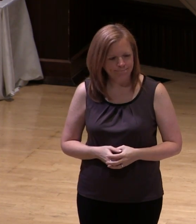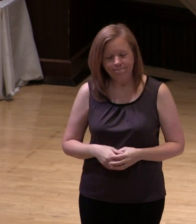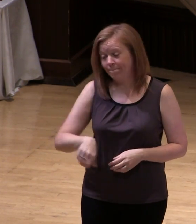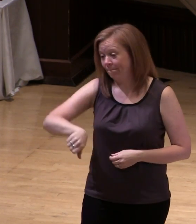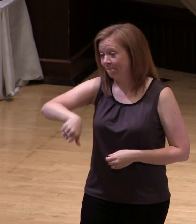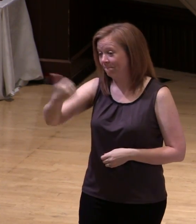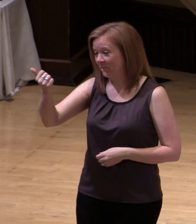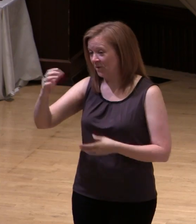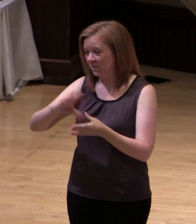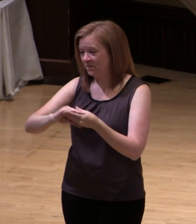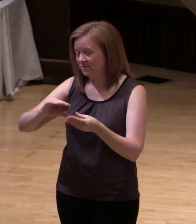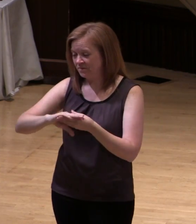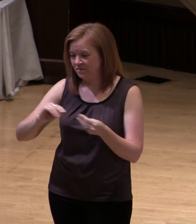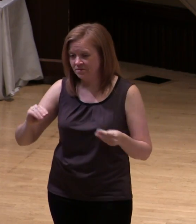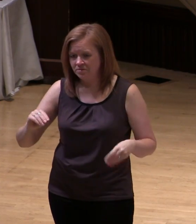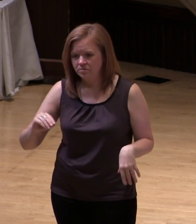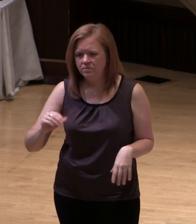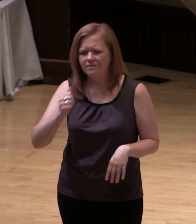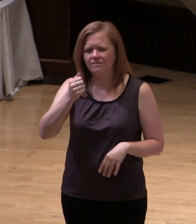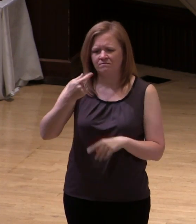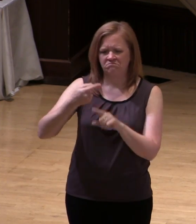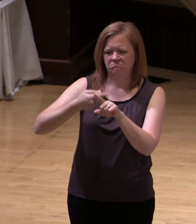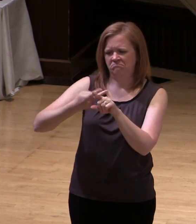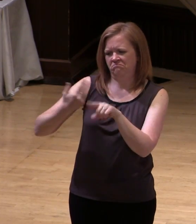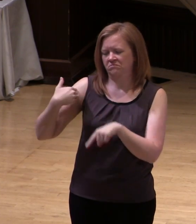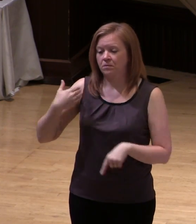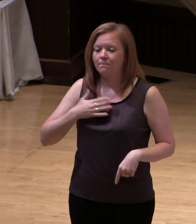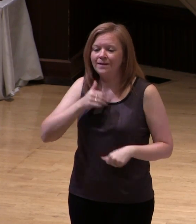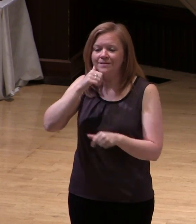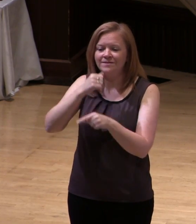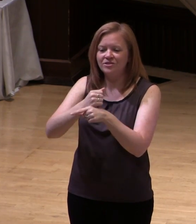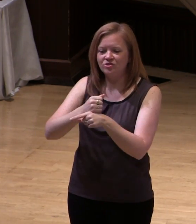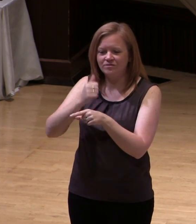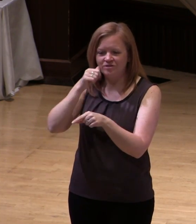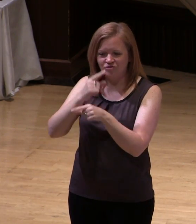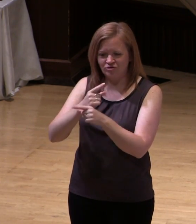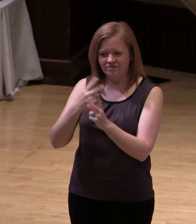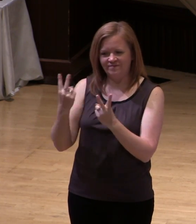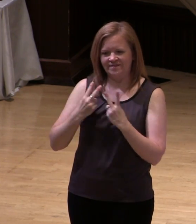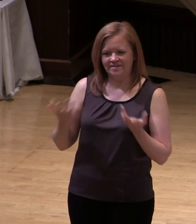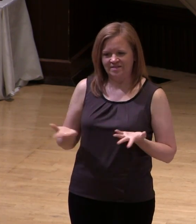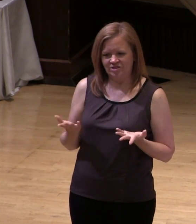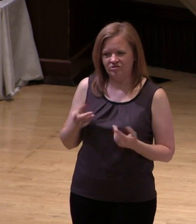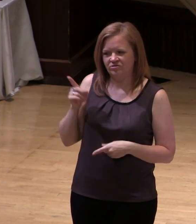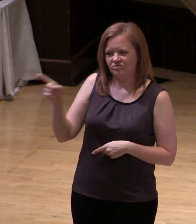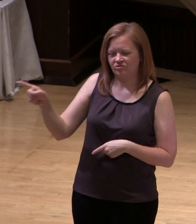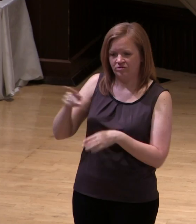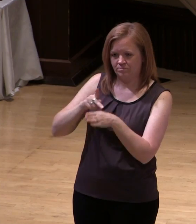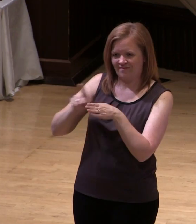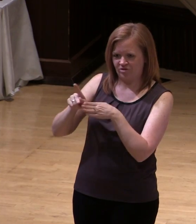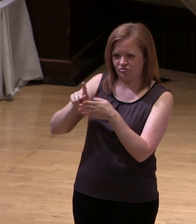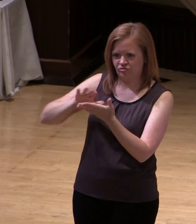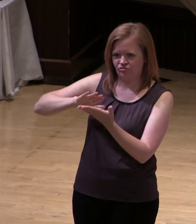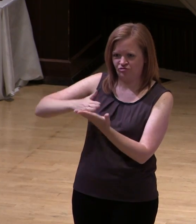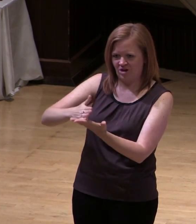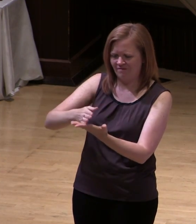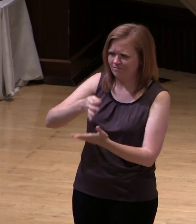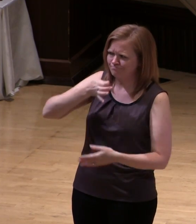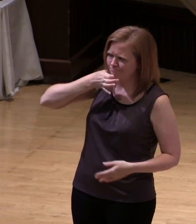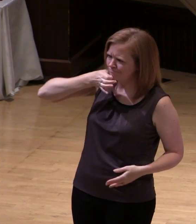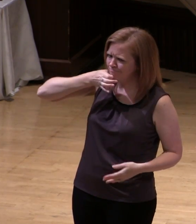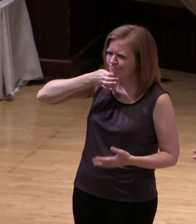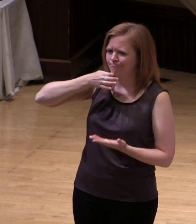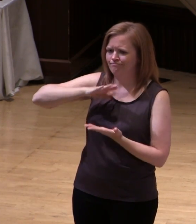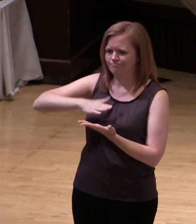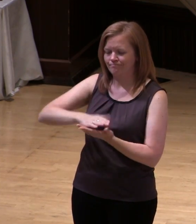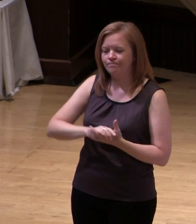Another story. A couple of months ago, my sister Elaine was visiting. She's a professional chef, an excellent cook,